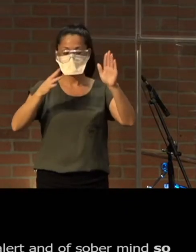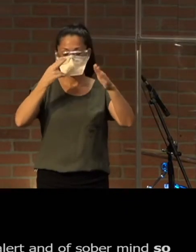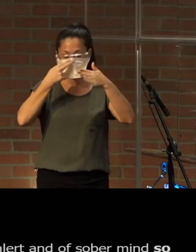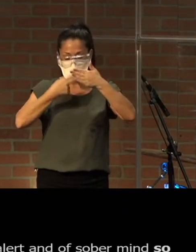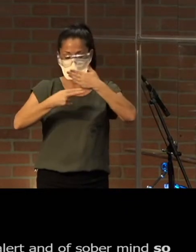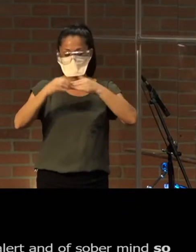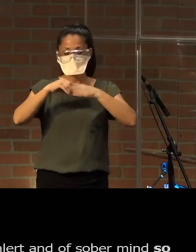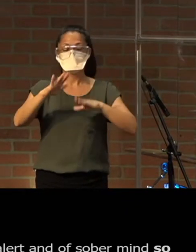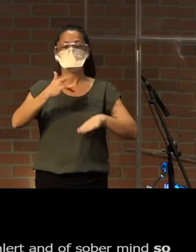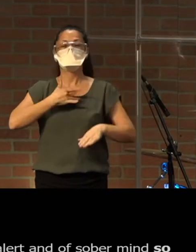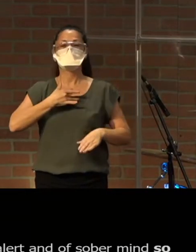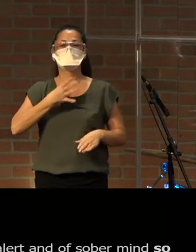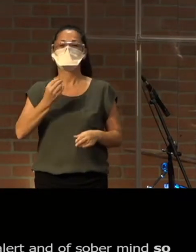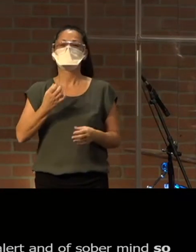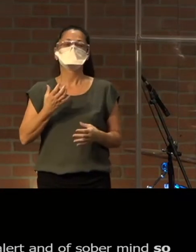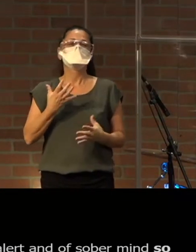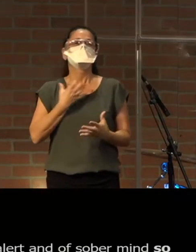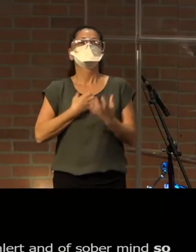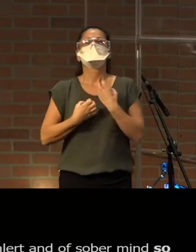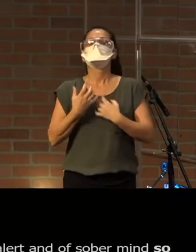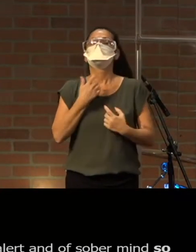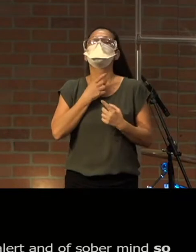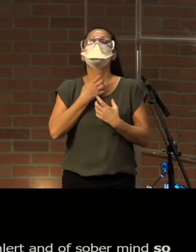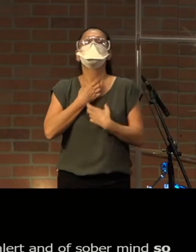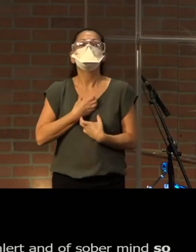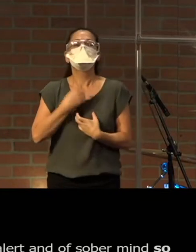and eager for God's will.